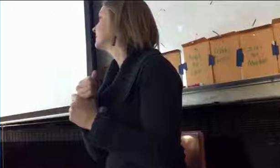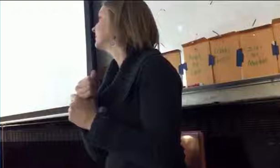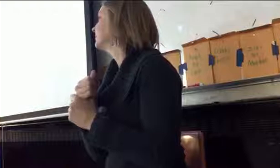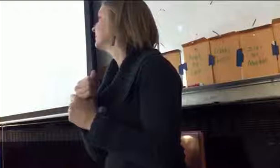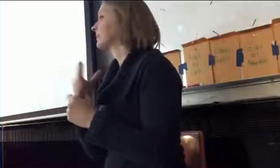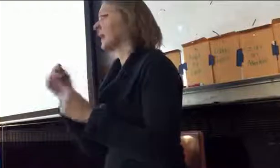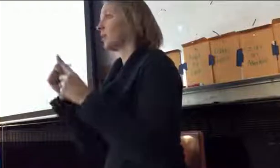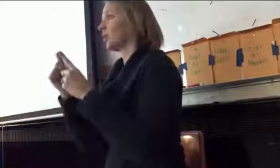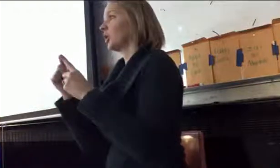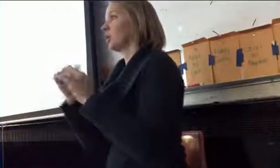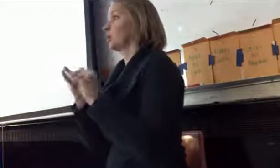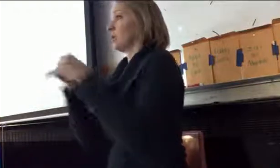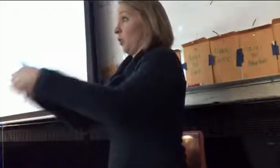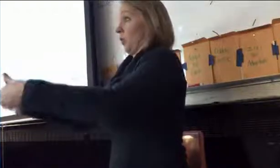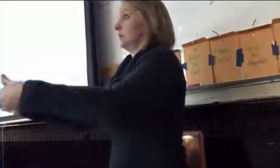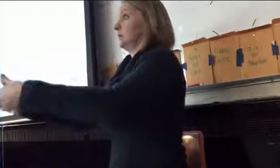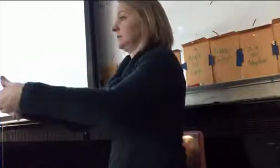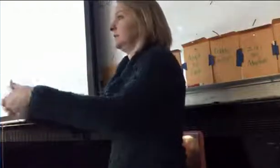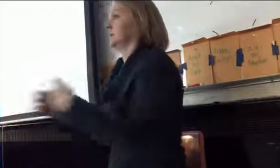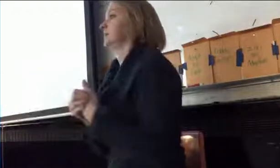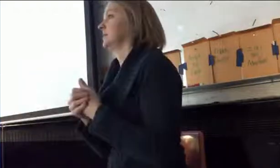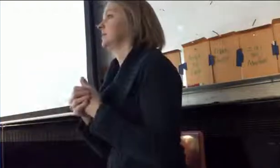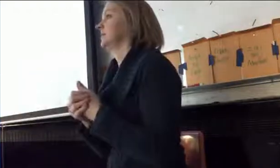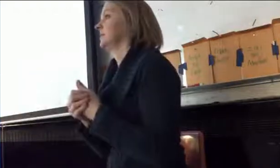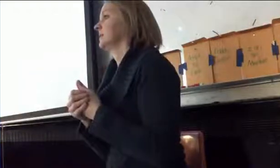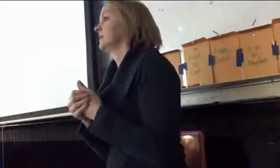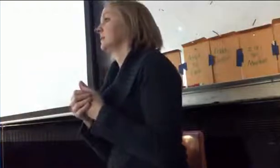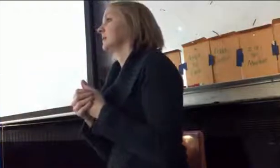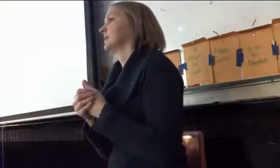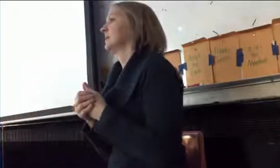and the word rewards.